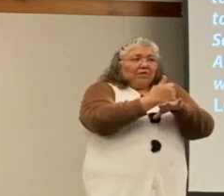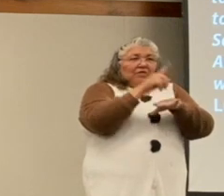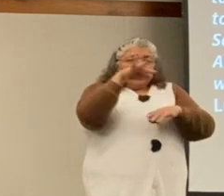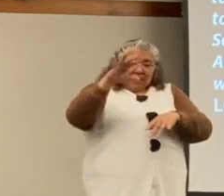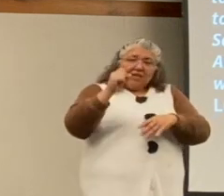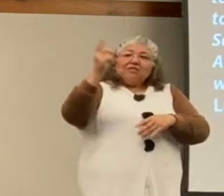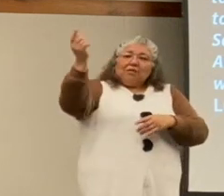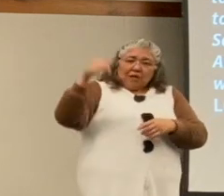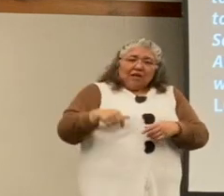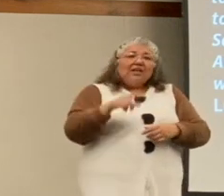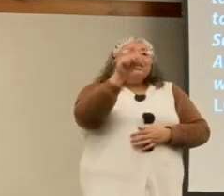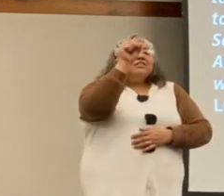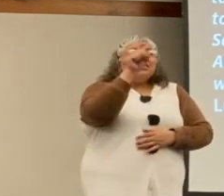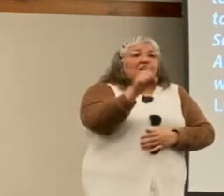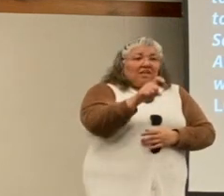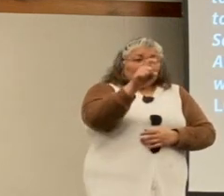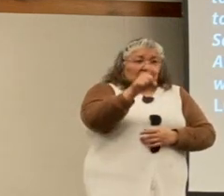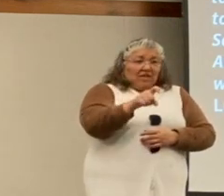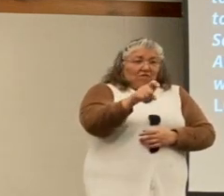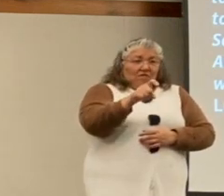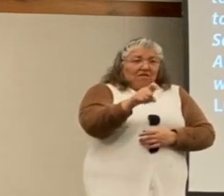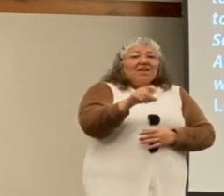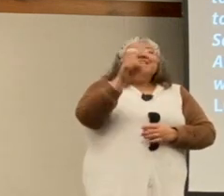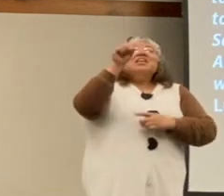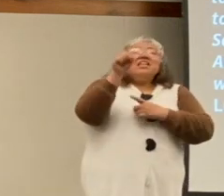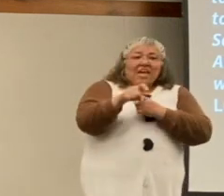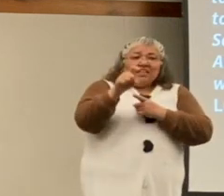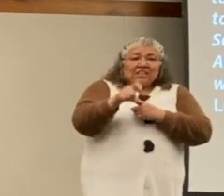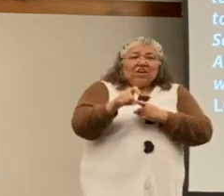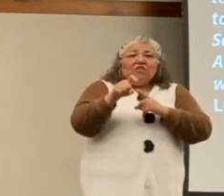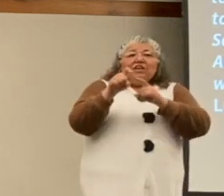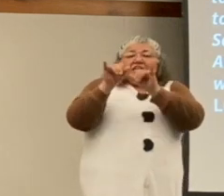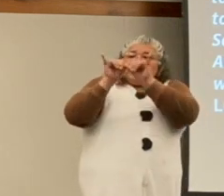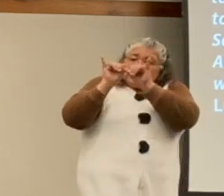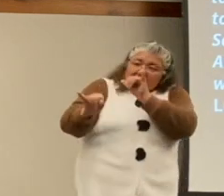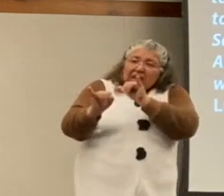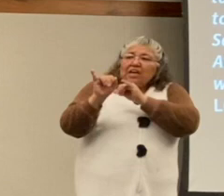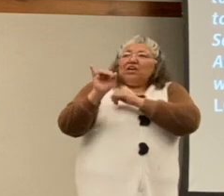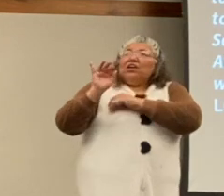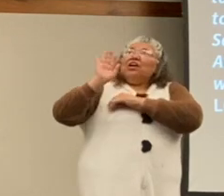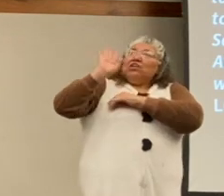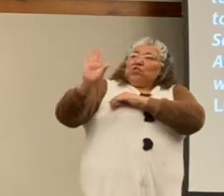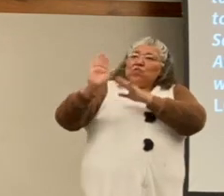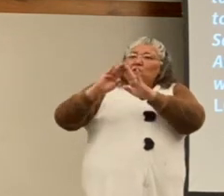come down. It is necessary for me to stay at your house.